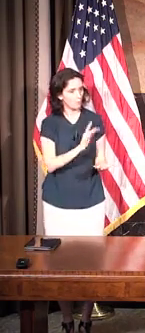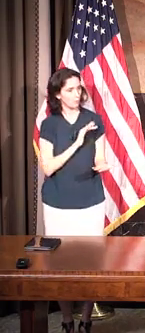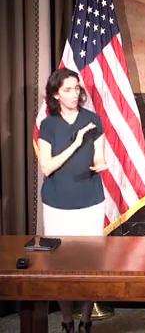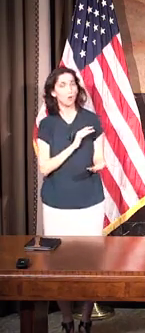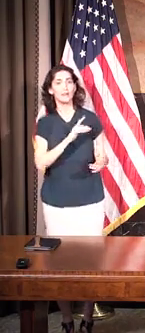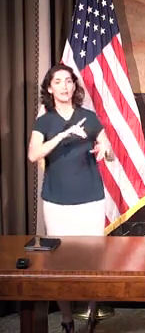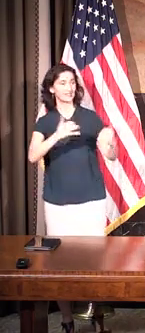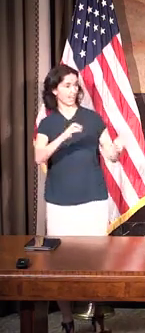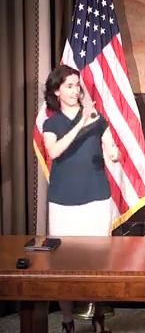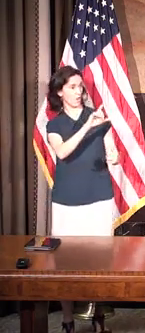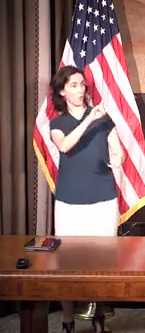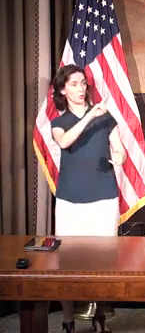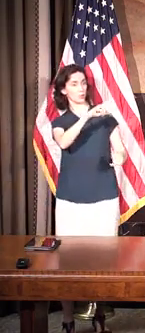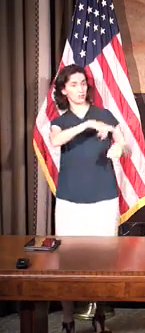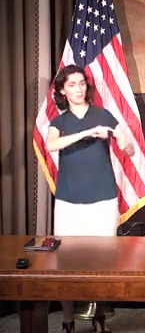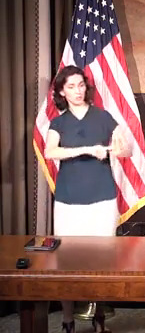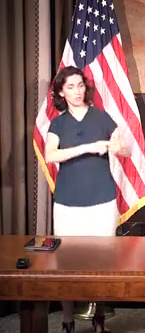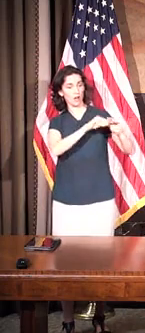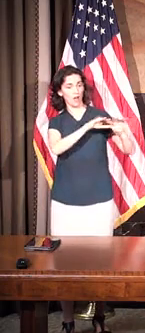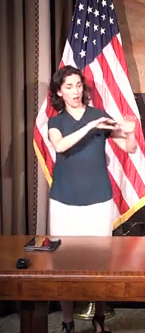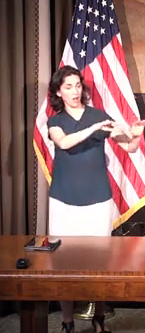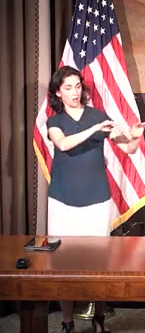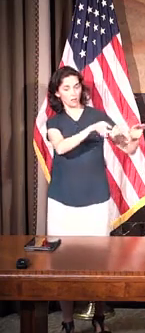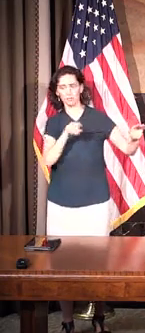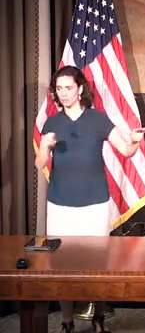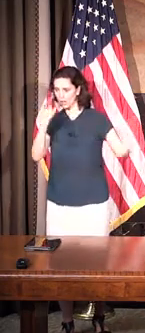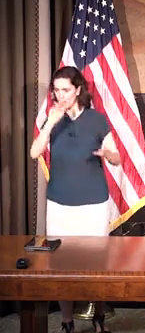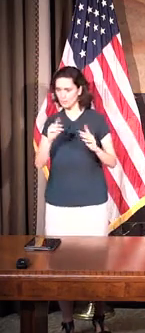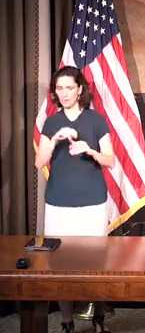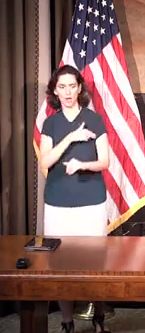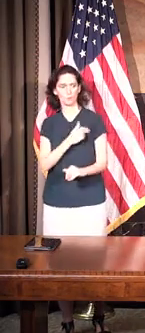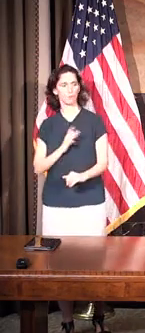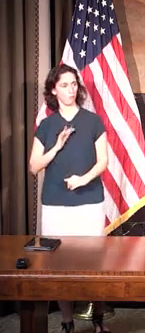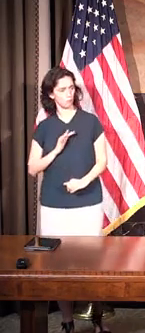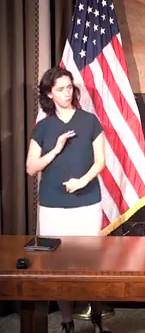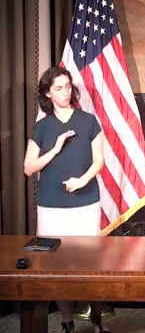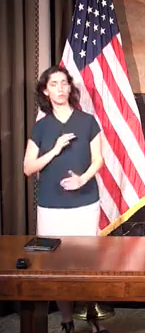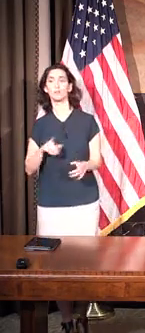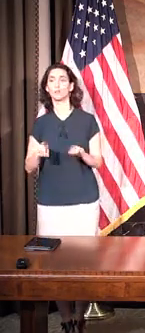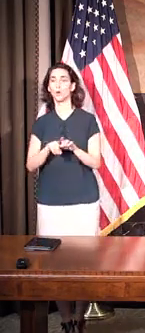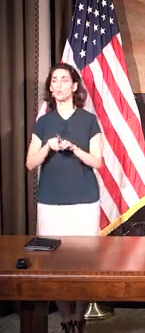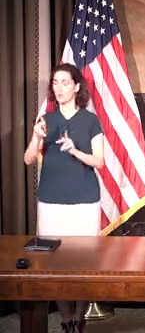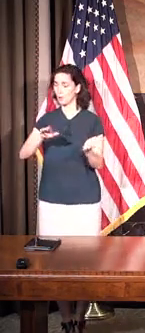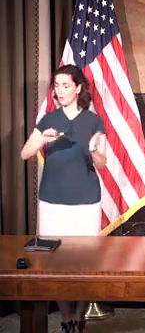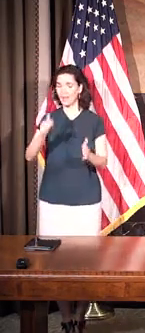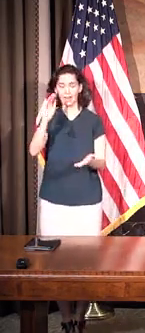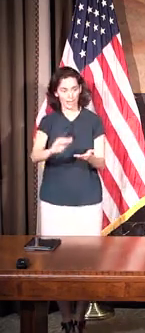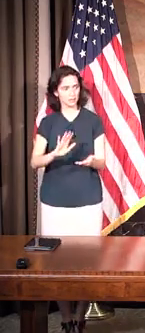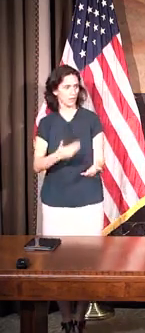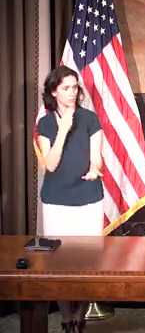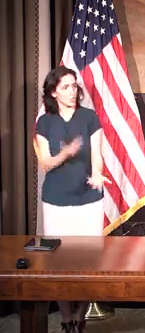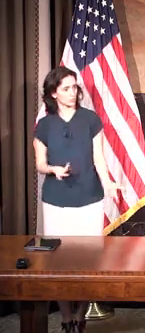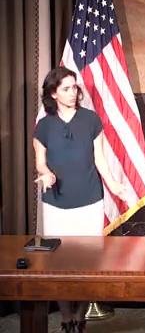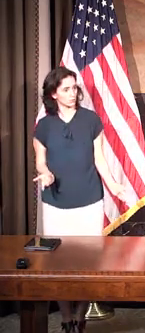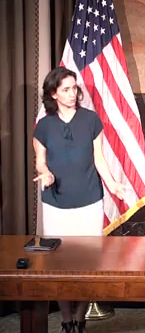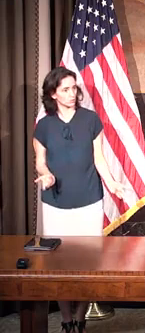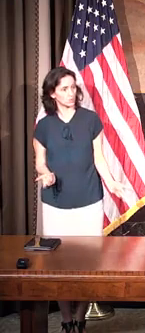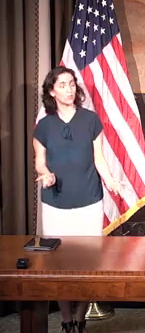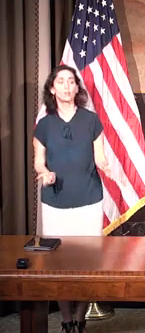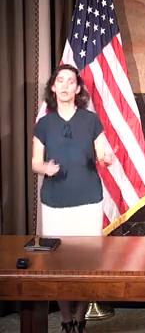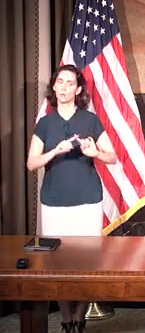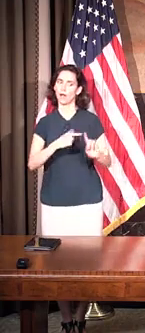who are dying, that is obviously a good thing. What I will tell you is I am very grateful for the fact that we went through